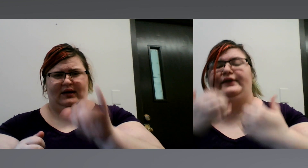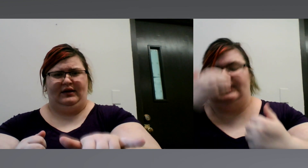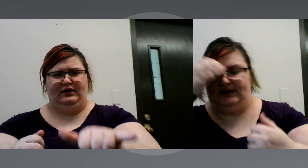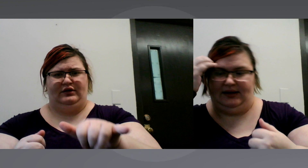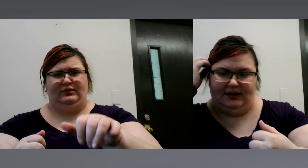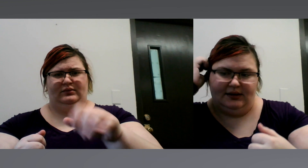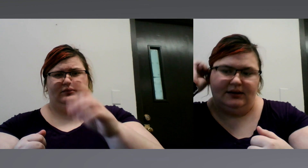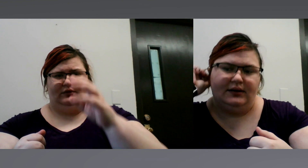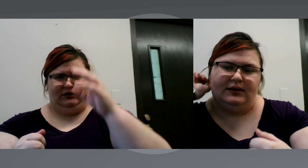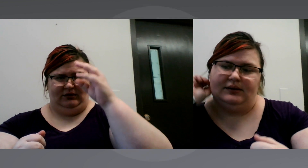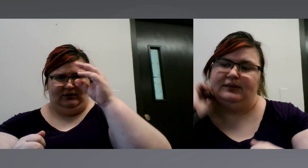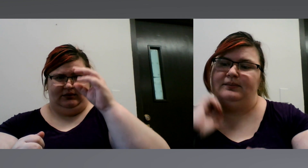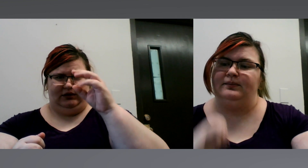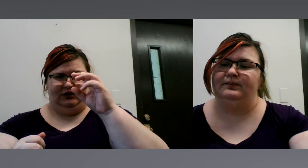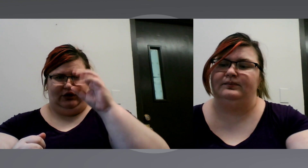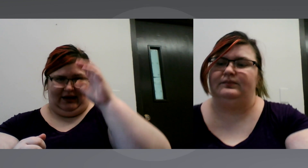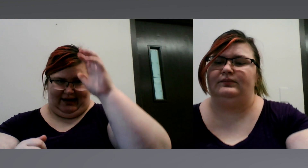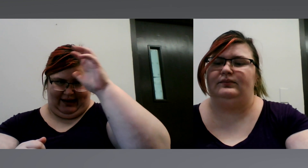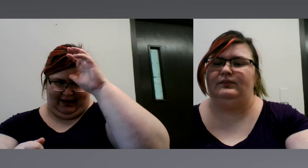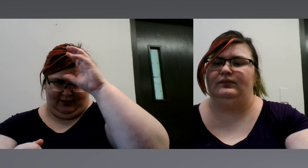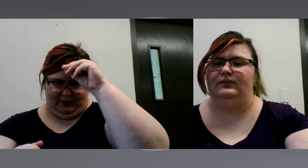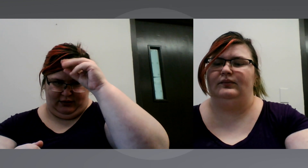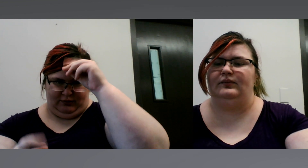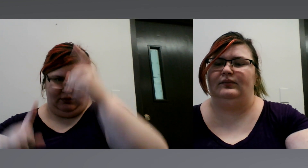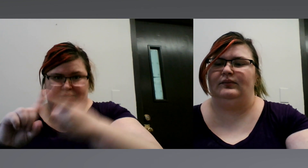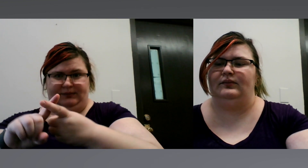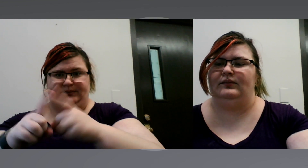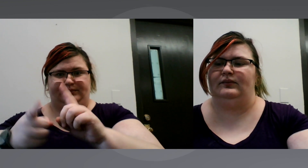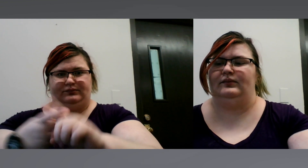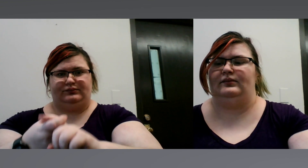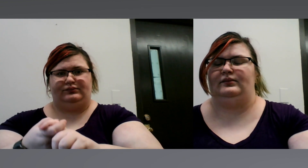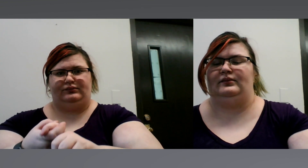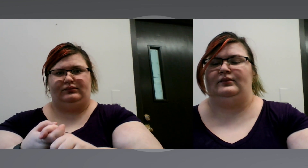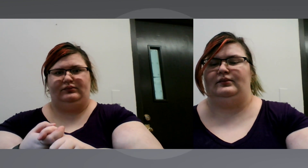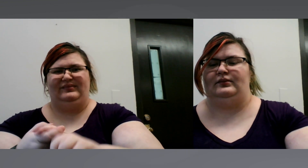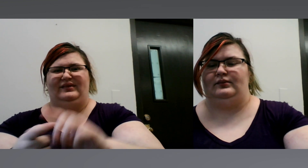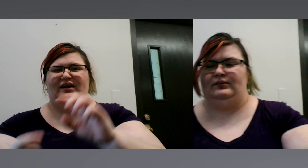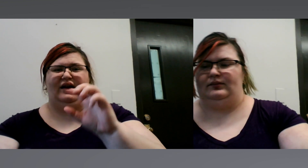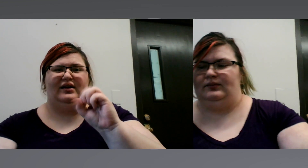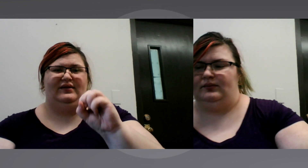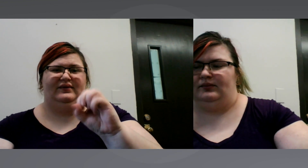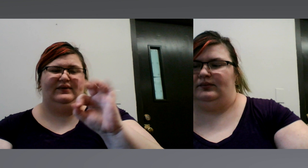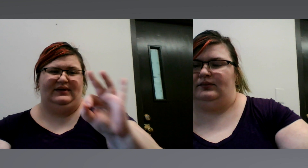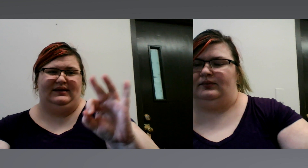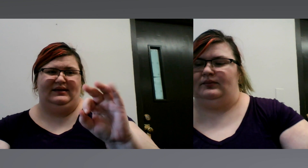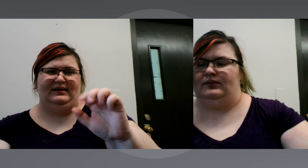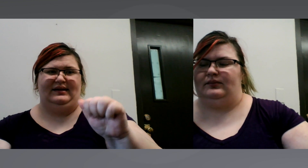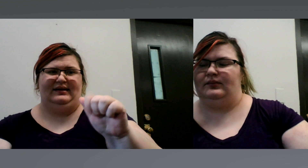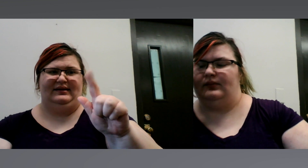also need to figure out where it takes place, which is on a walk that Nina is taking.